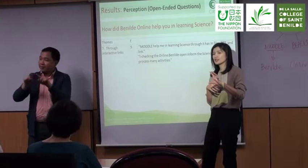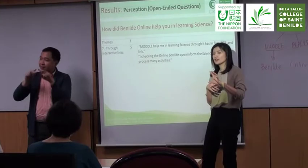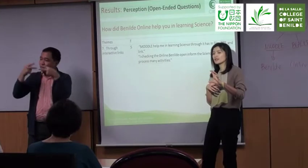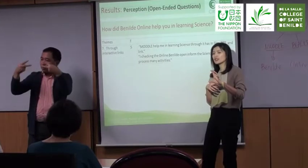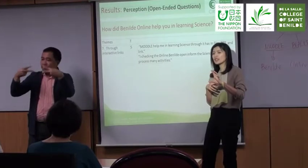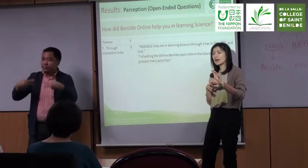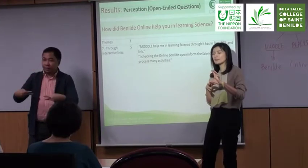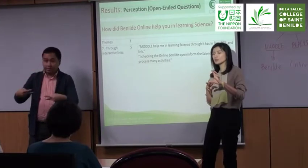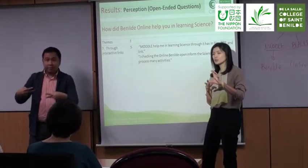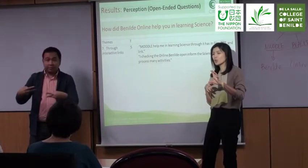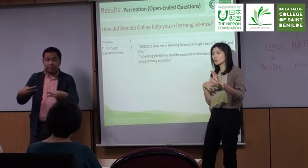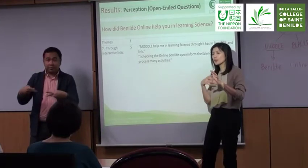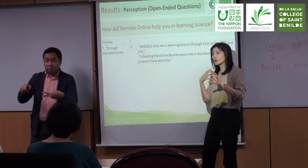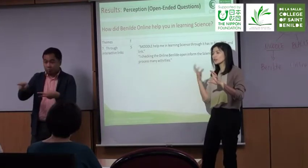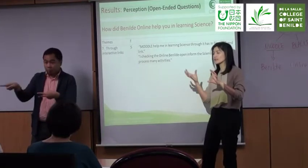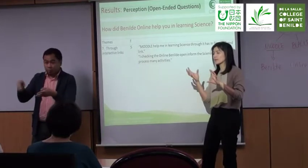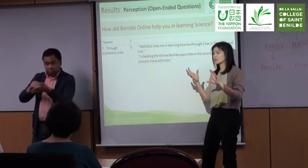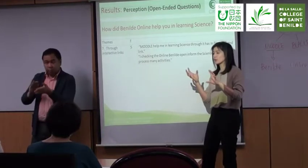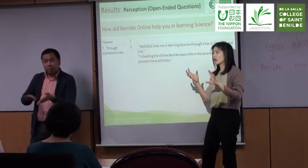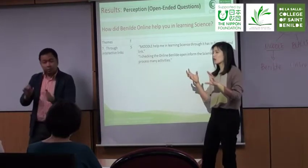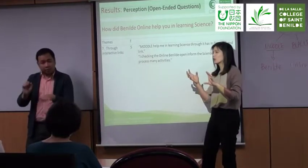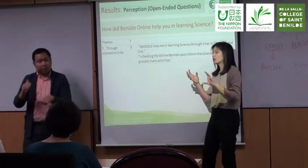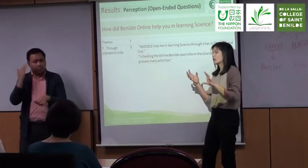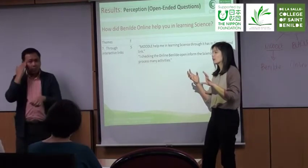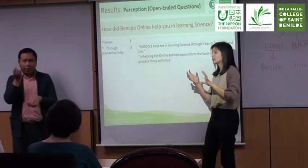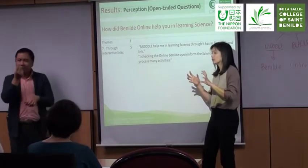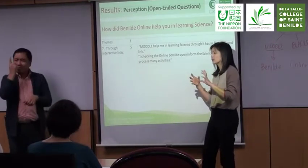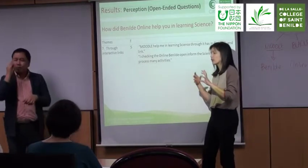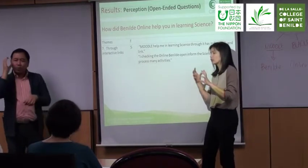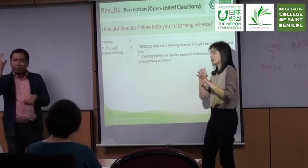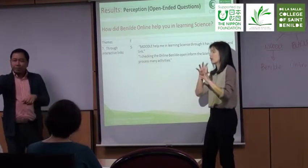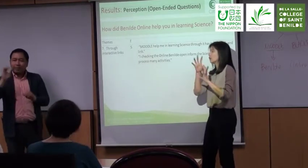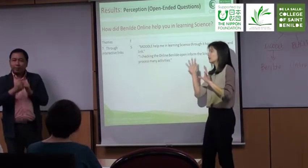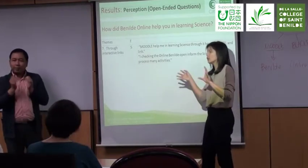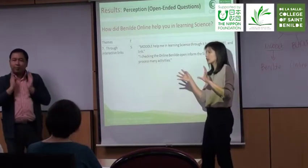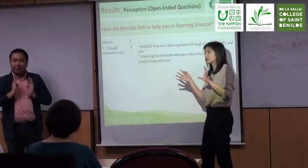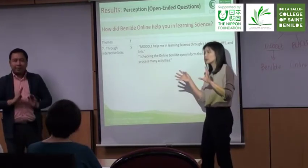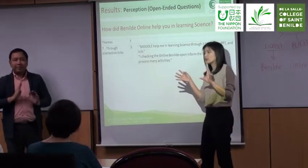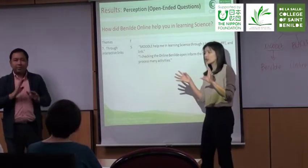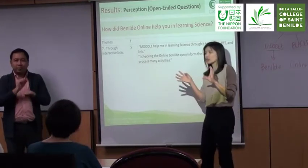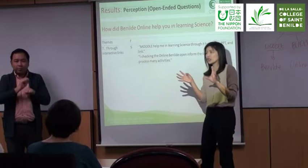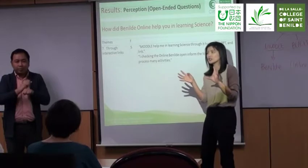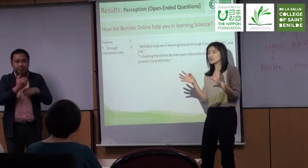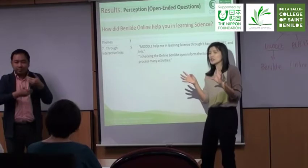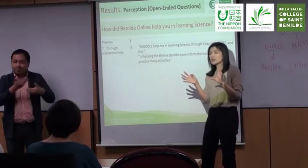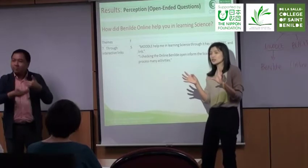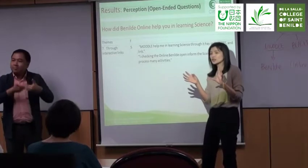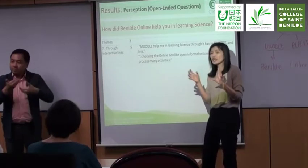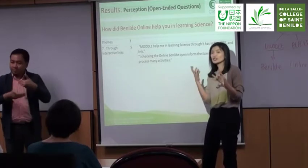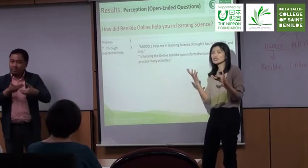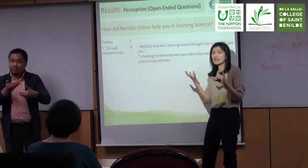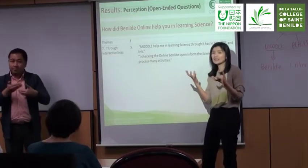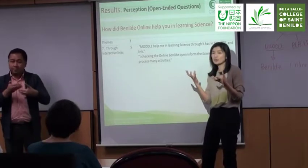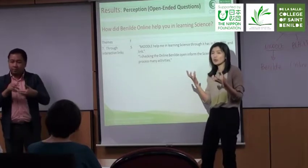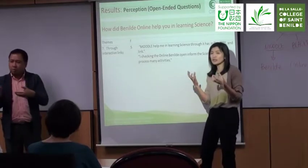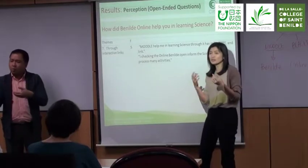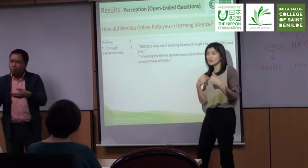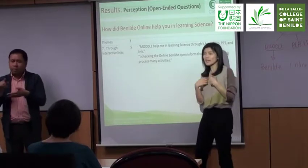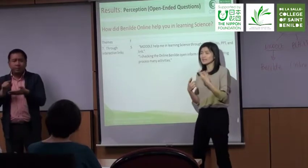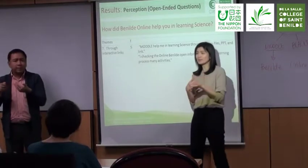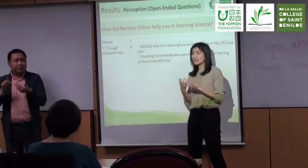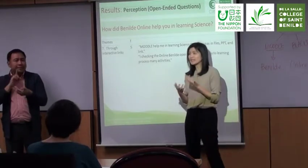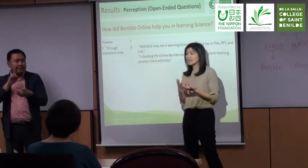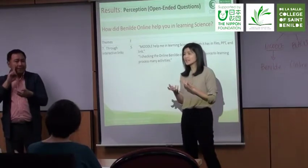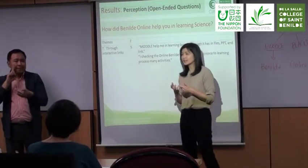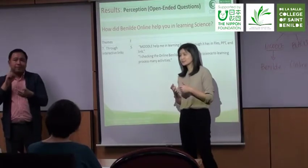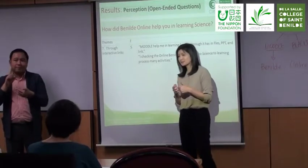websites for them to know the concepts or how a body organ would function. So they understand it more than